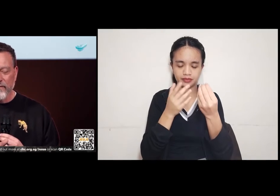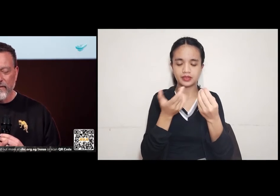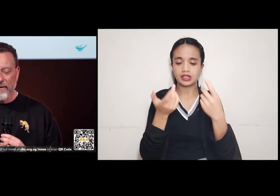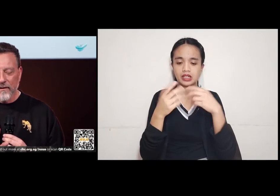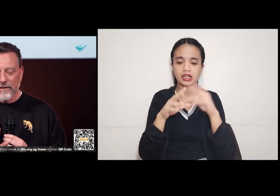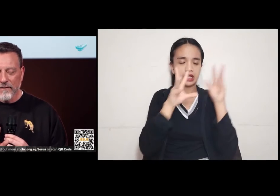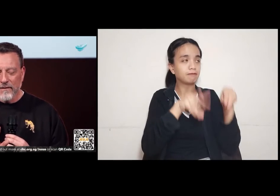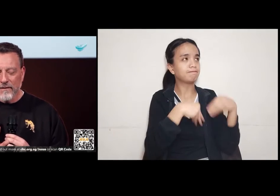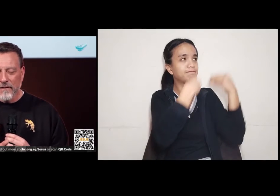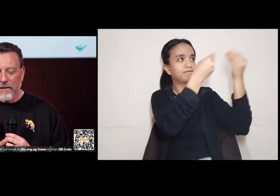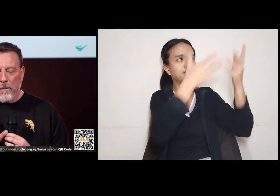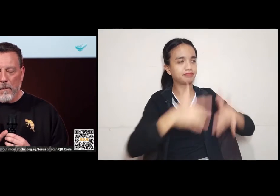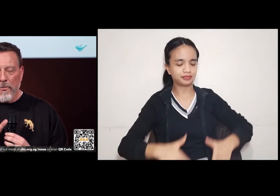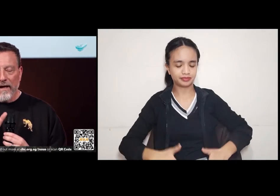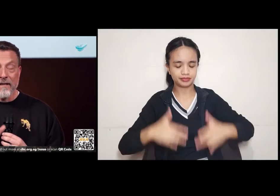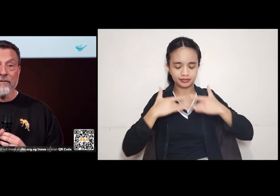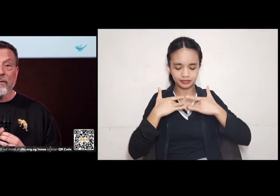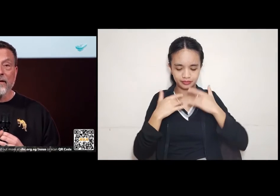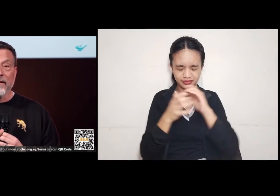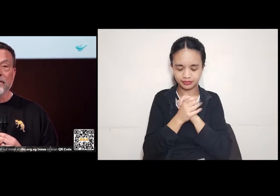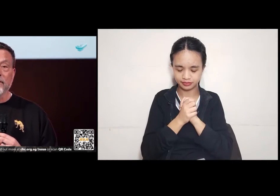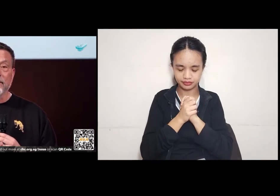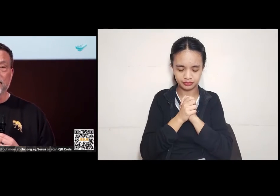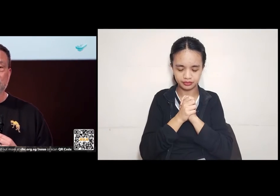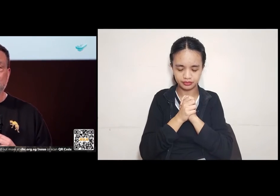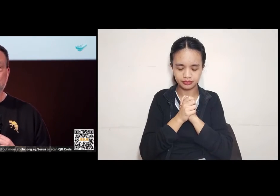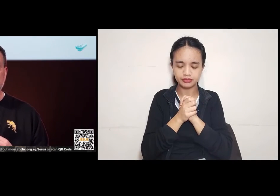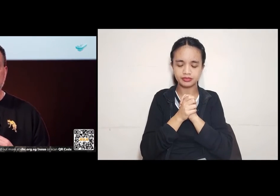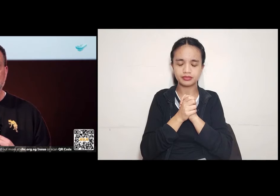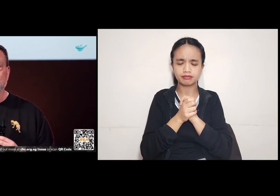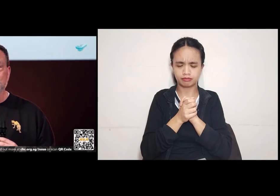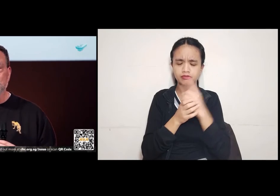Jesus, I give you my life.